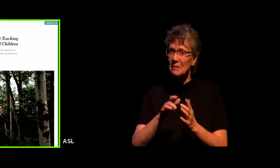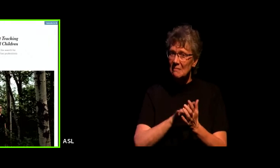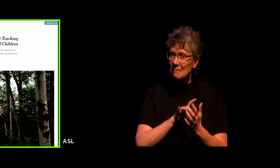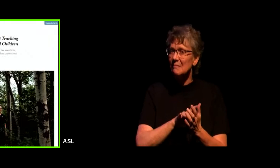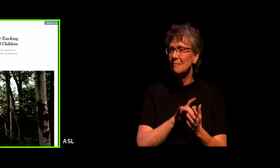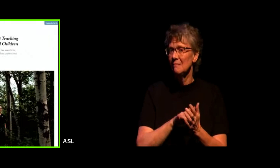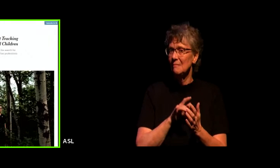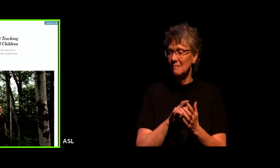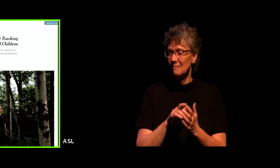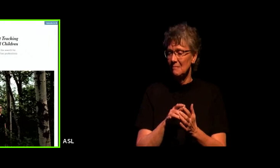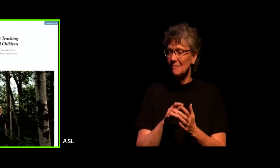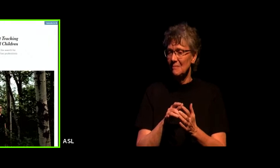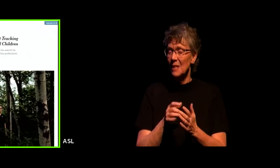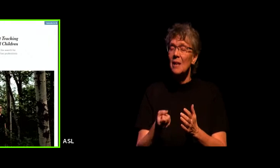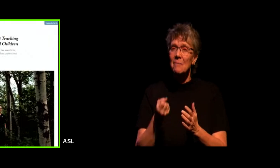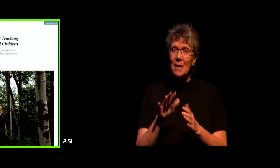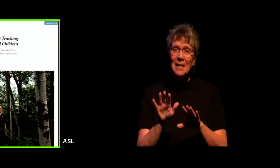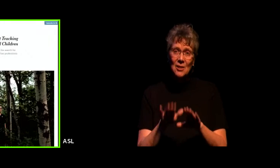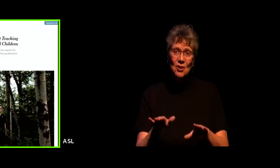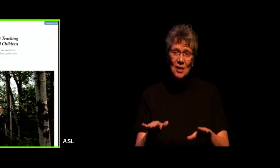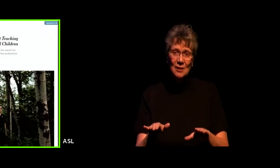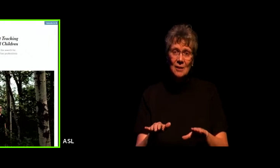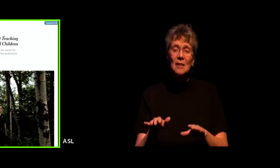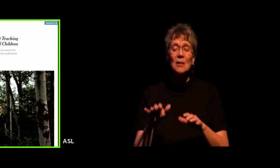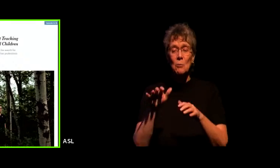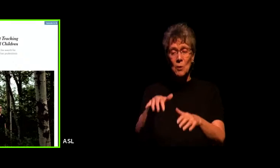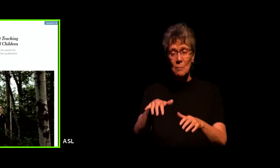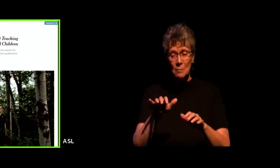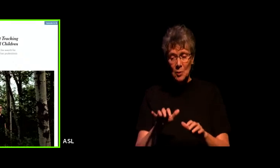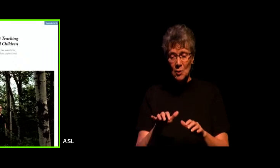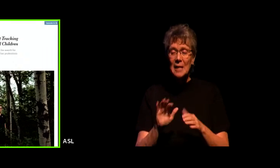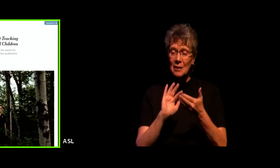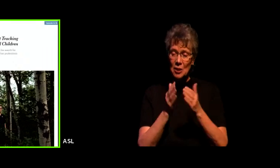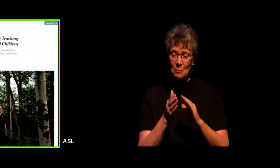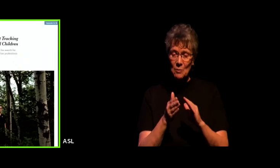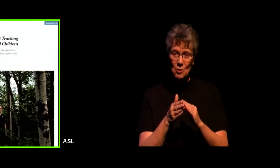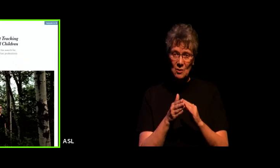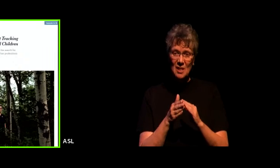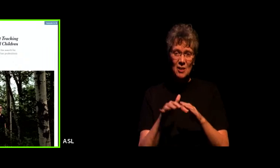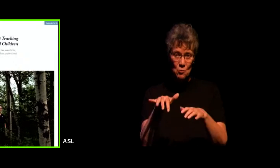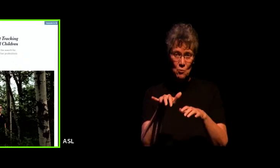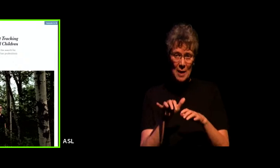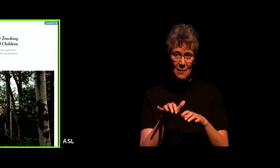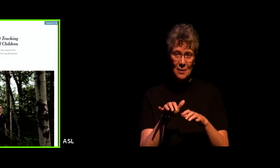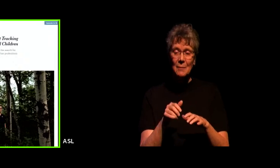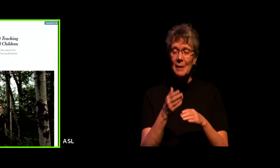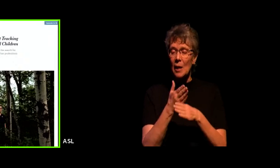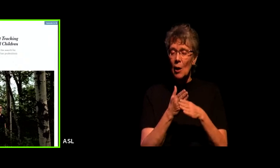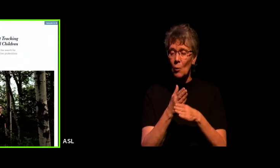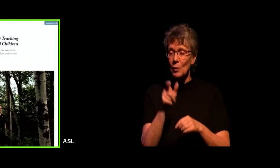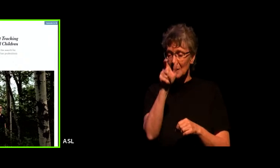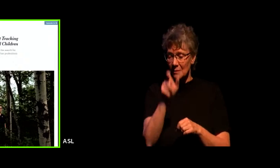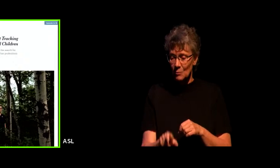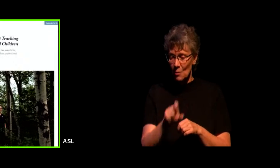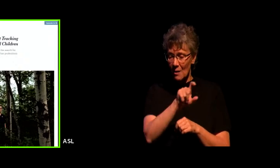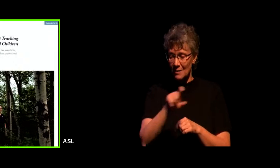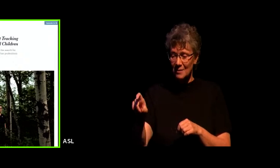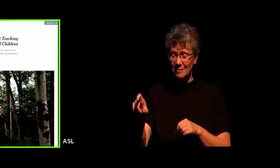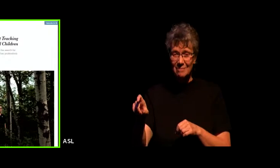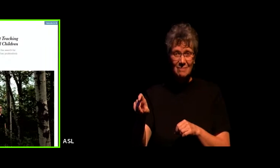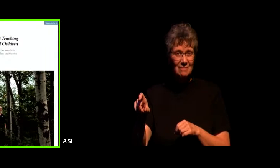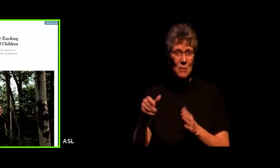in community cemeteries, maybe with a little wooden cross, but with no ceremony. Their parents didn't even often know.